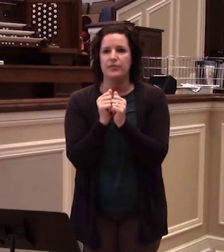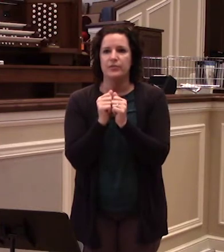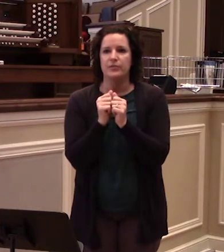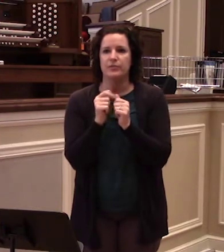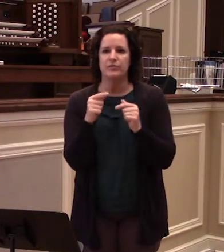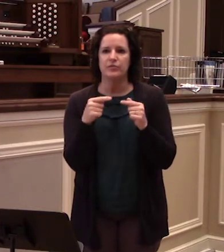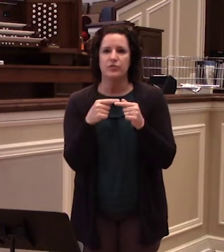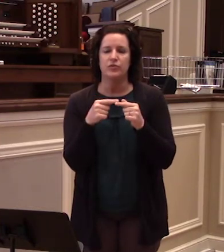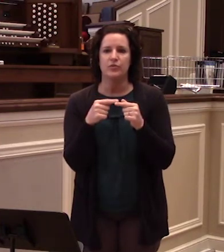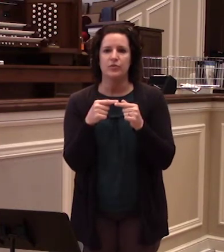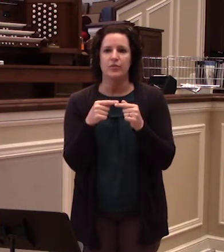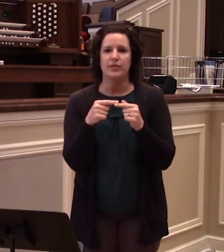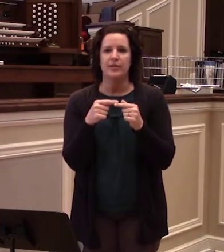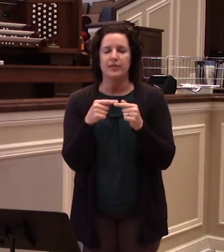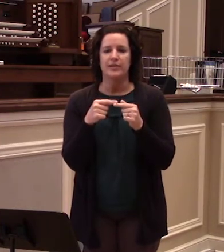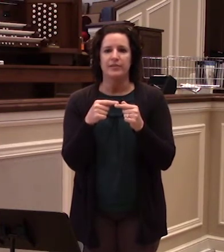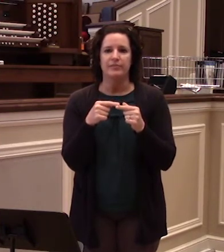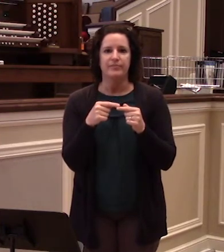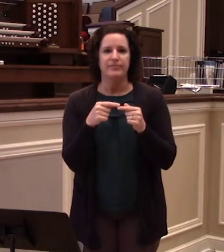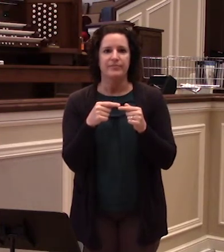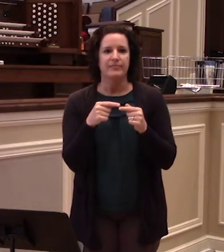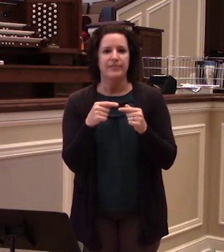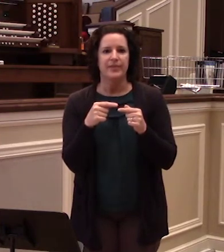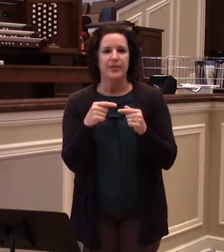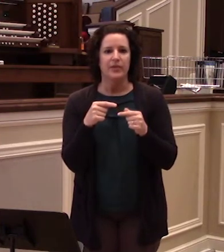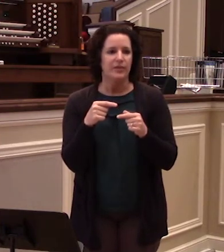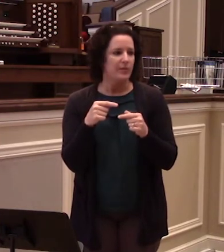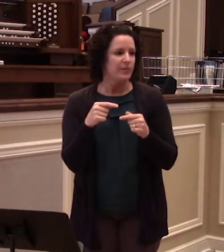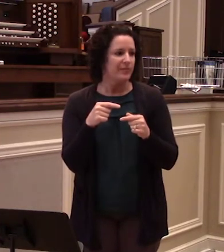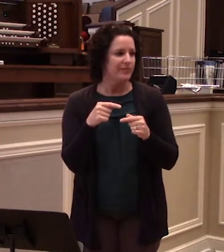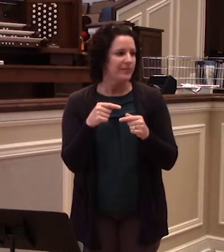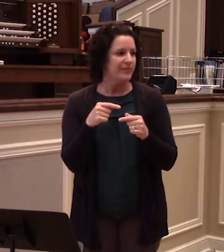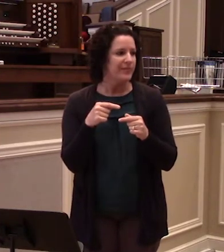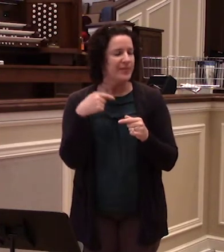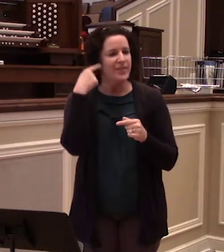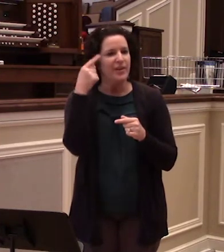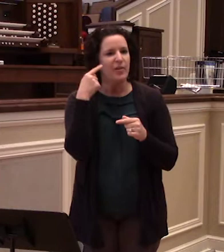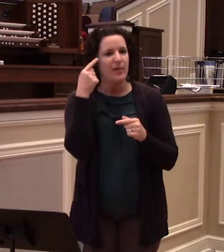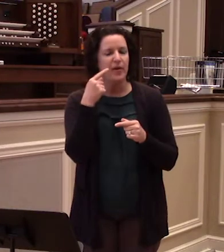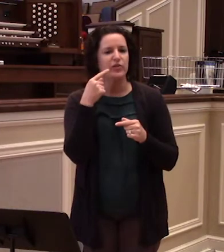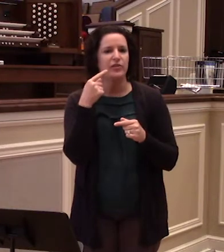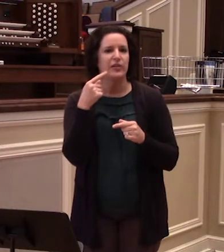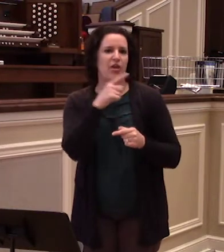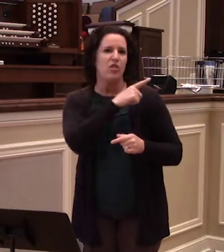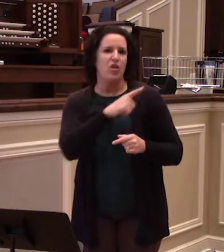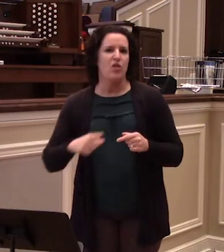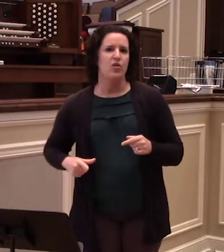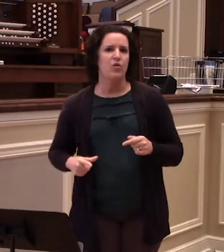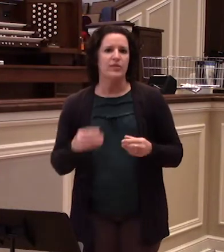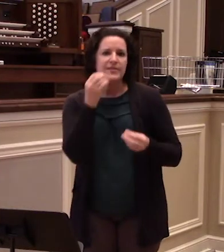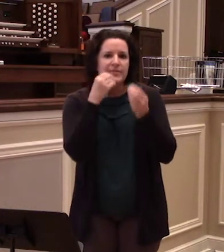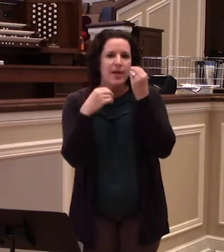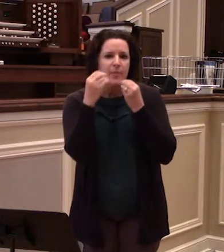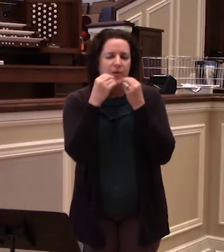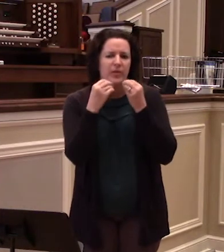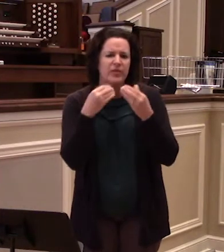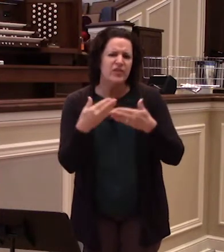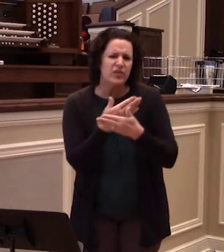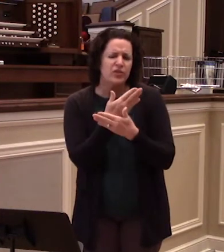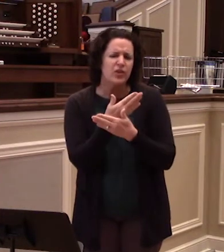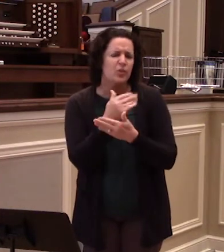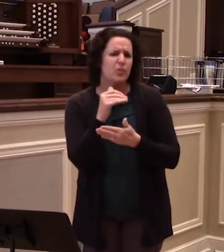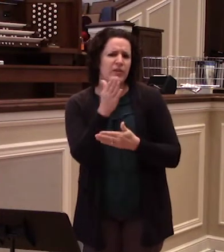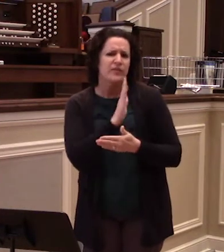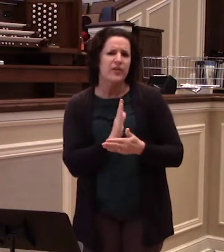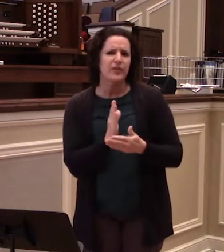I hope you have in your hand one of these Lord's Supper packets. This is new for us. We've never done this before.